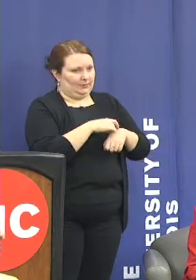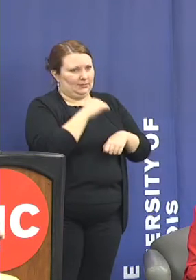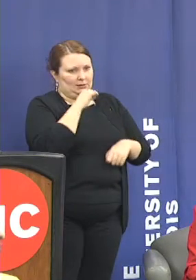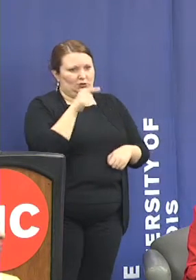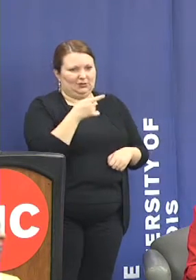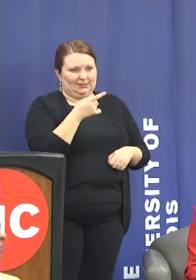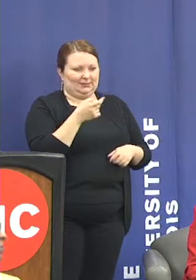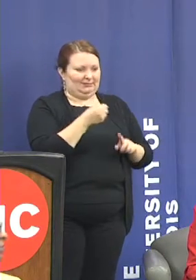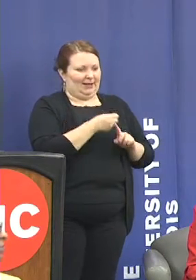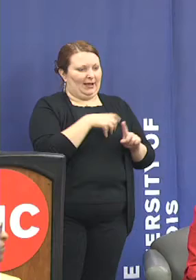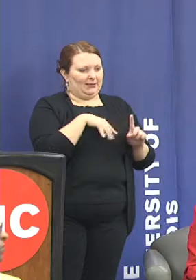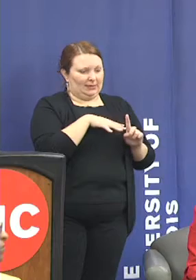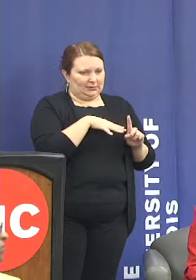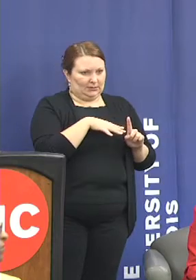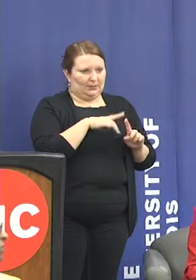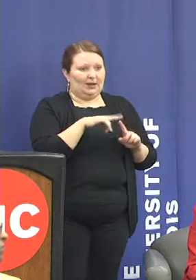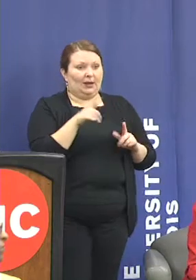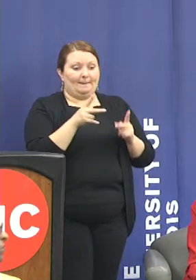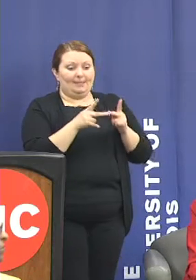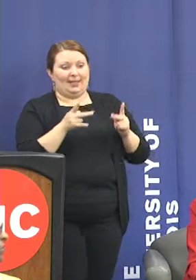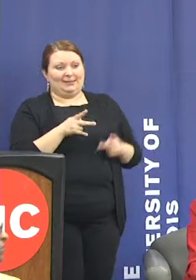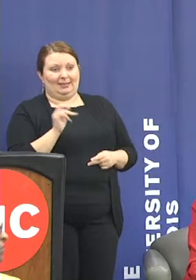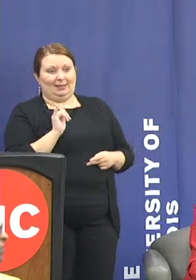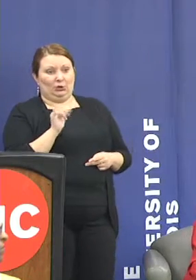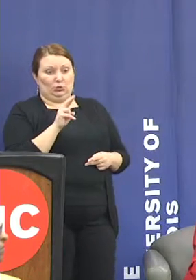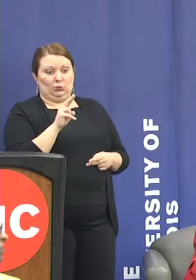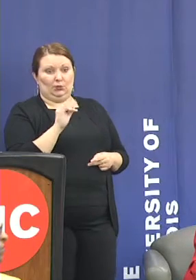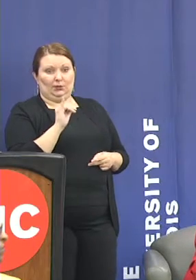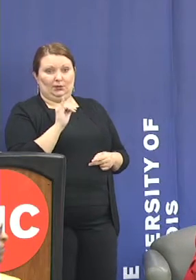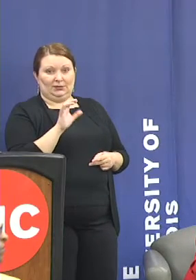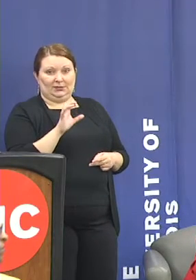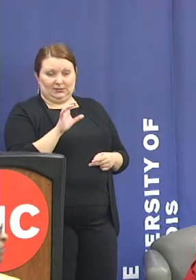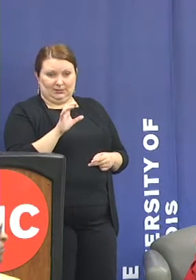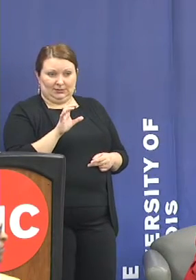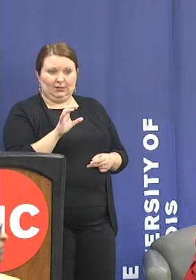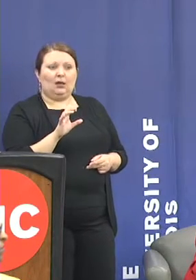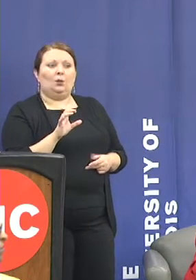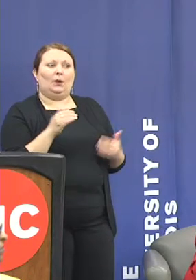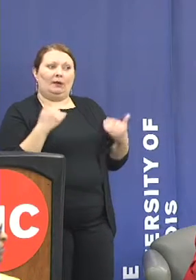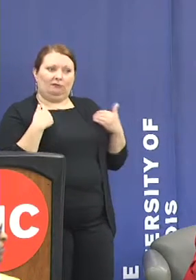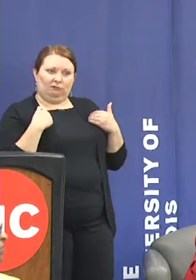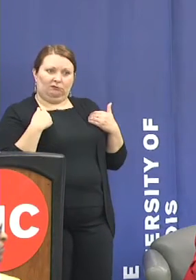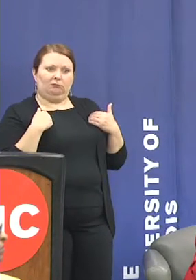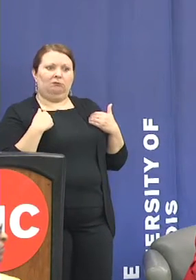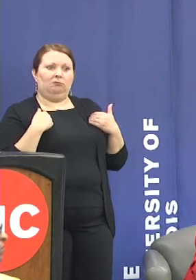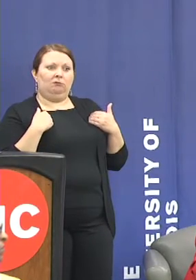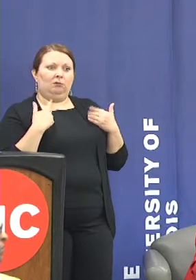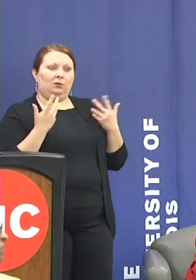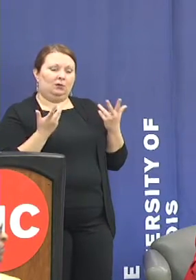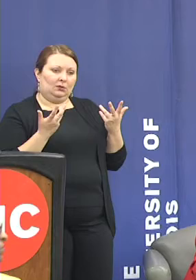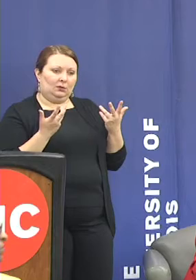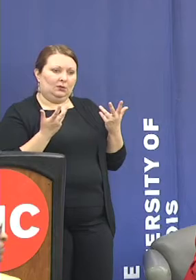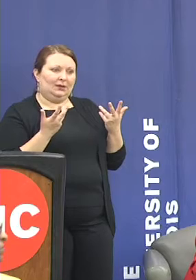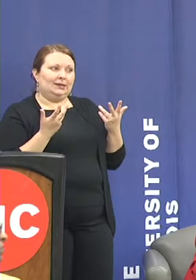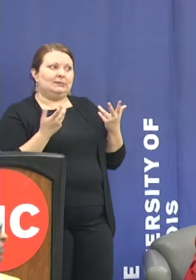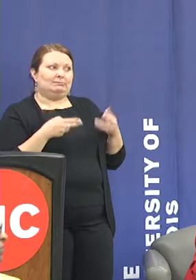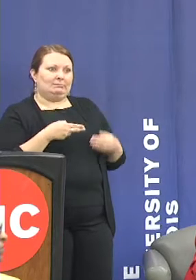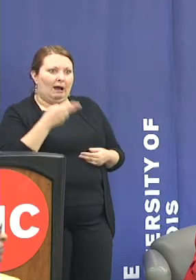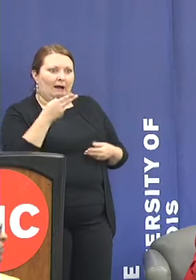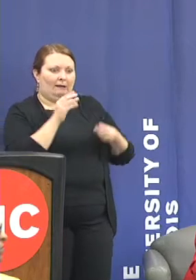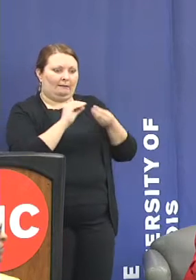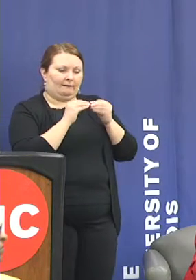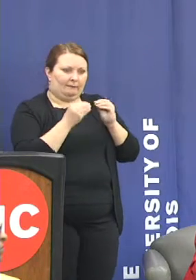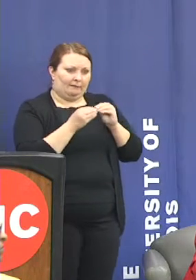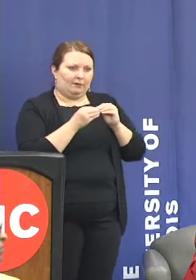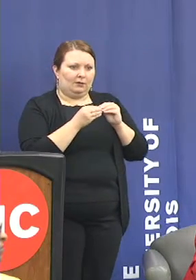just context. So, and in a place like UIC, where we have a significant